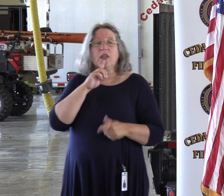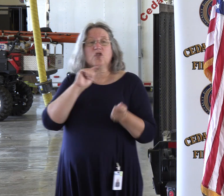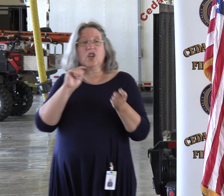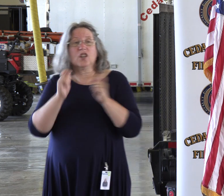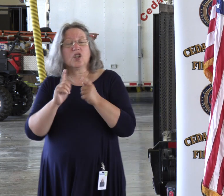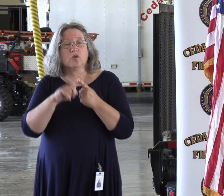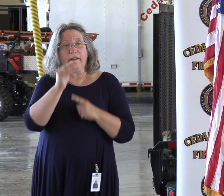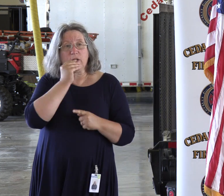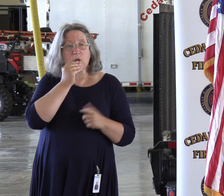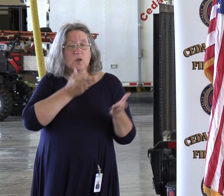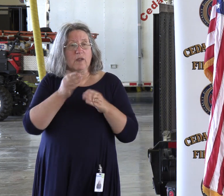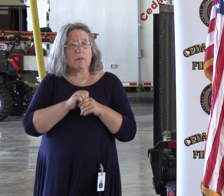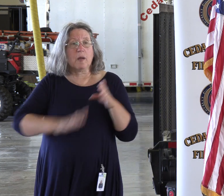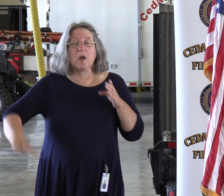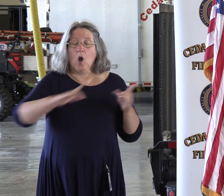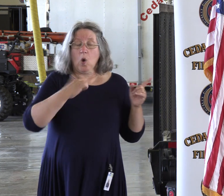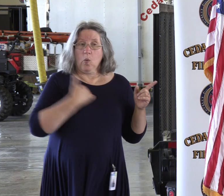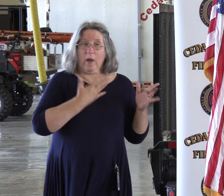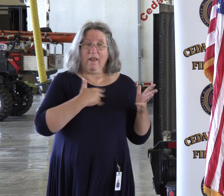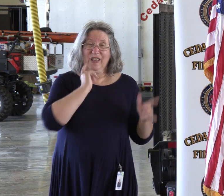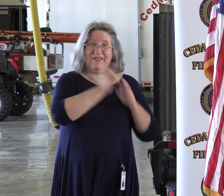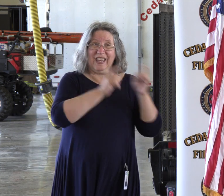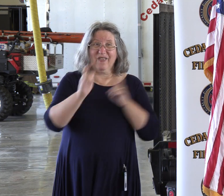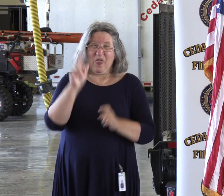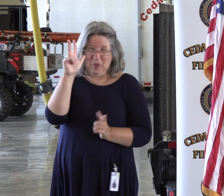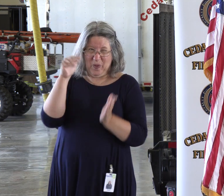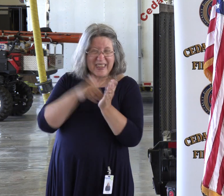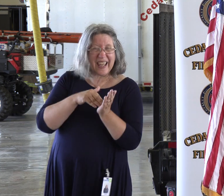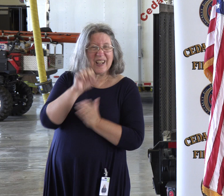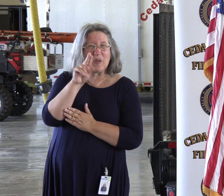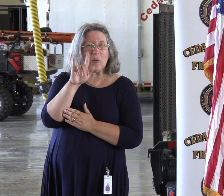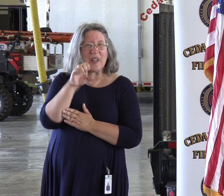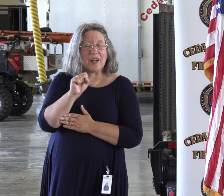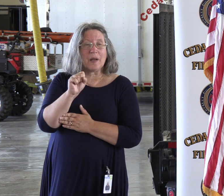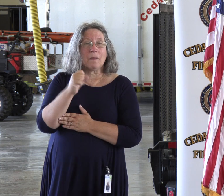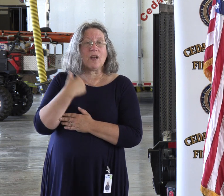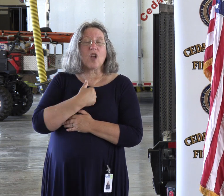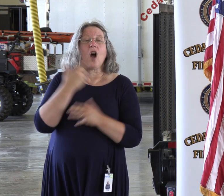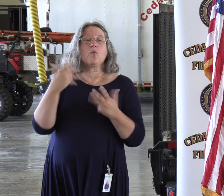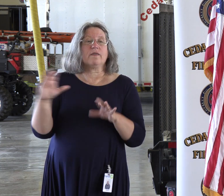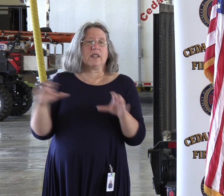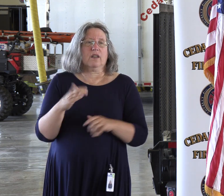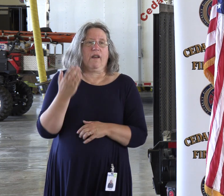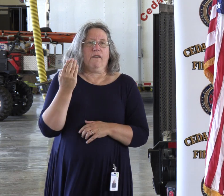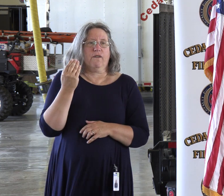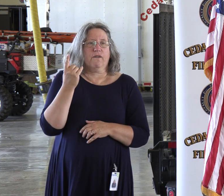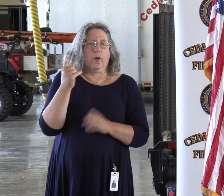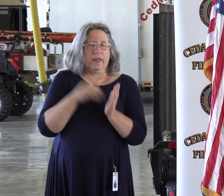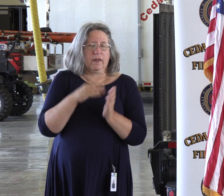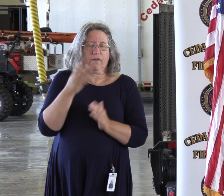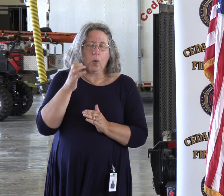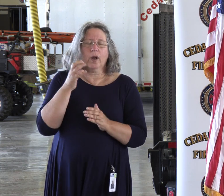in the community. We've delivered over 3,000 supplies and made 1,400 health services, mental health,